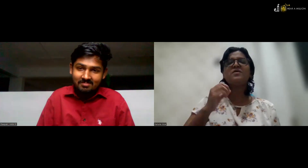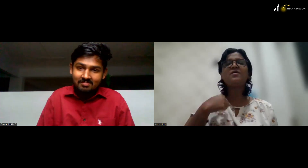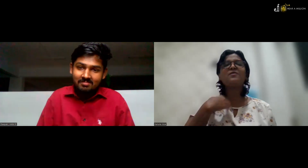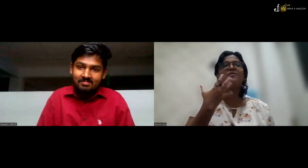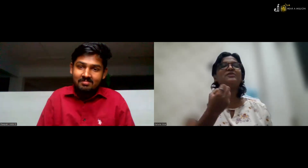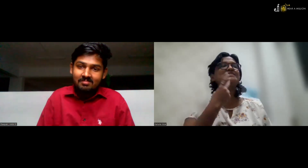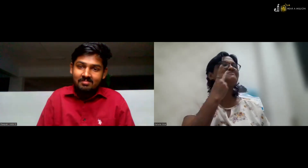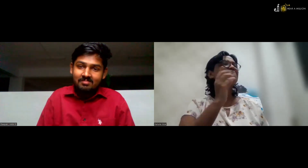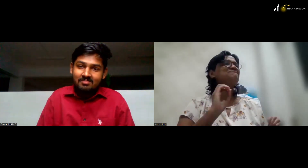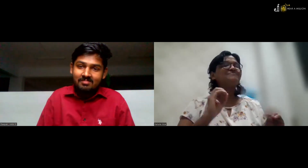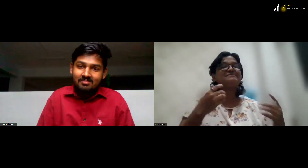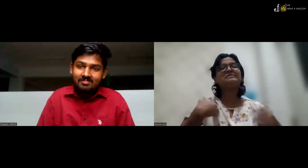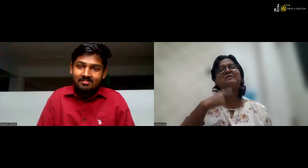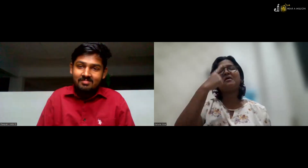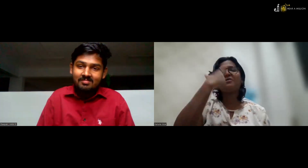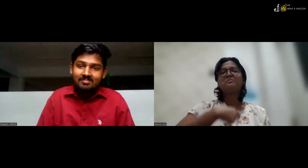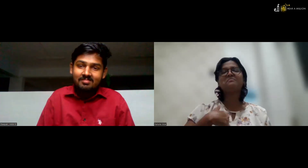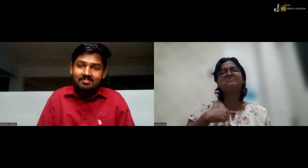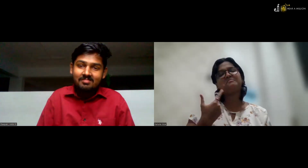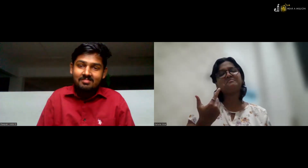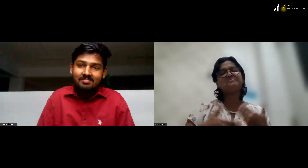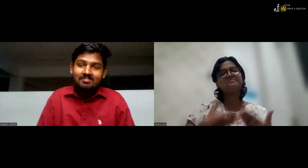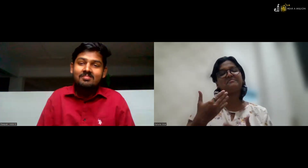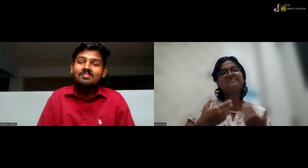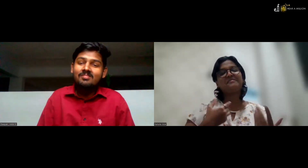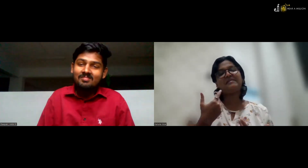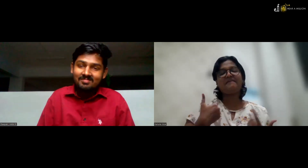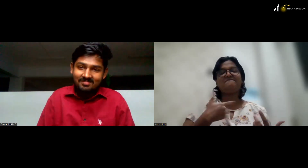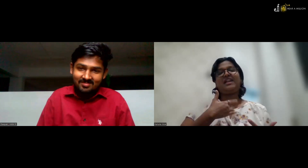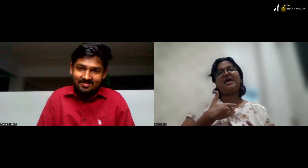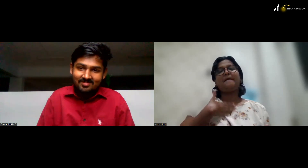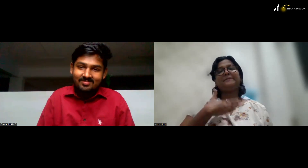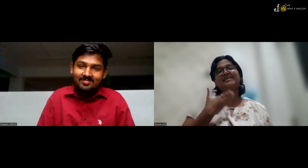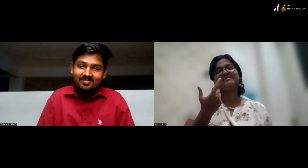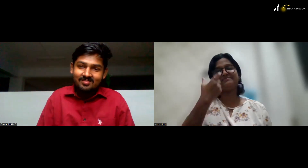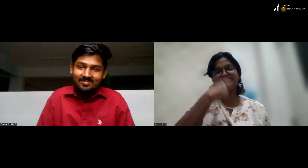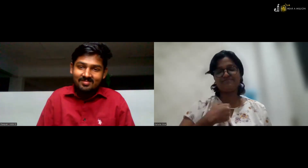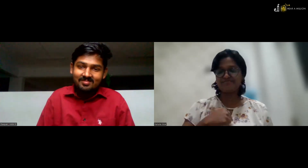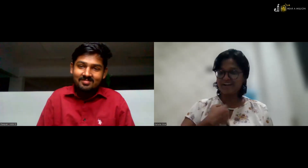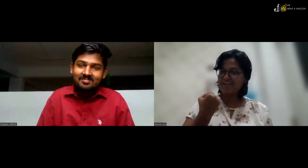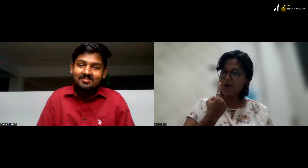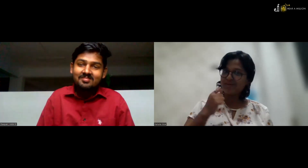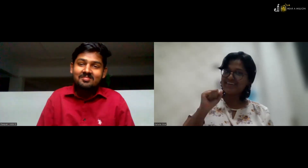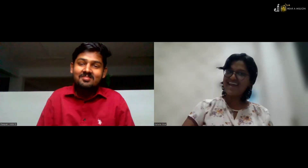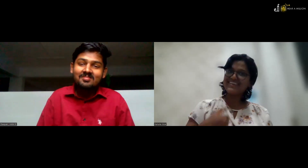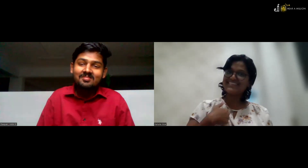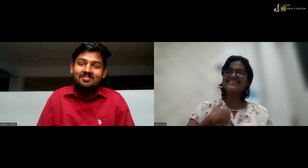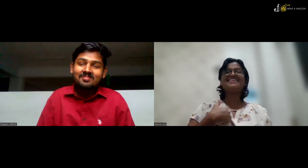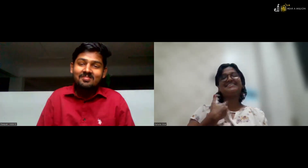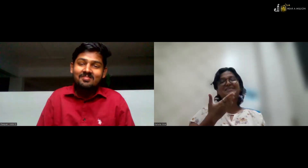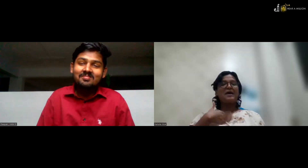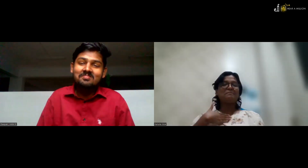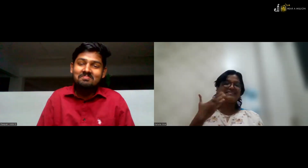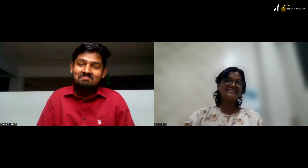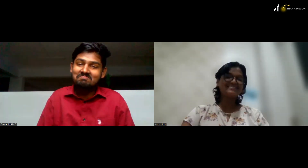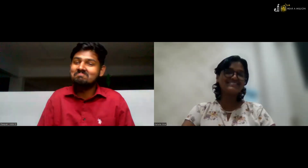earlier as well. So I want other deaf women too, like me. But yeah, I feel happy to that